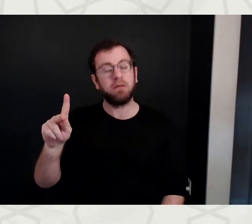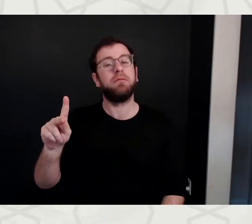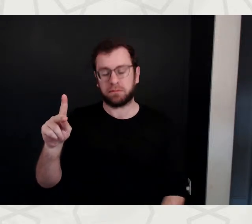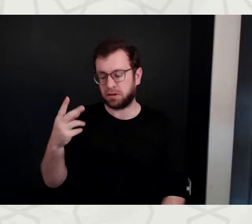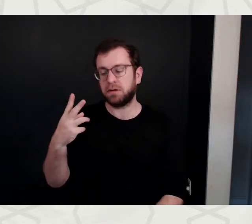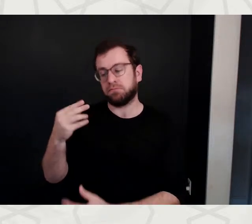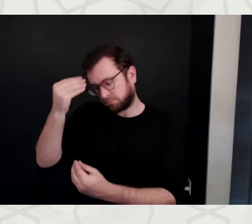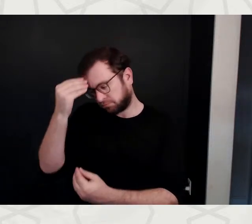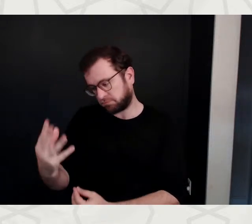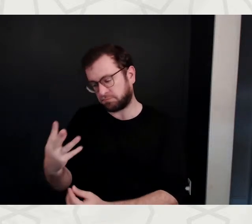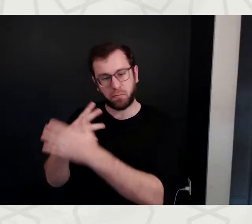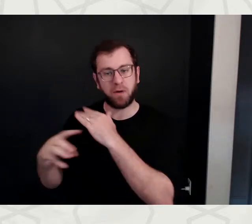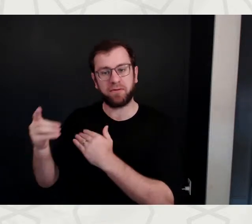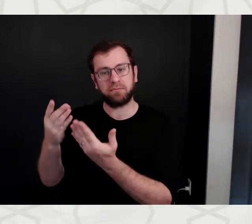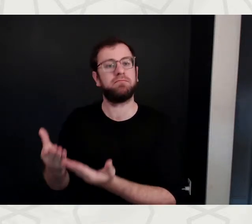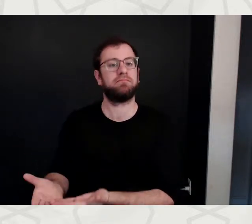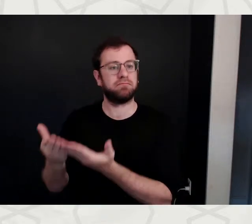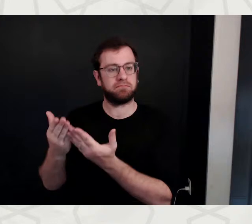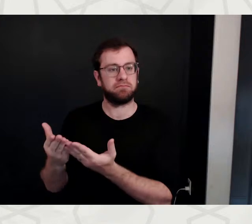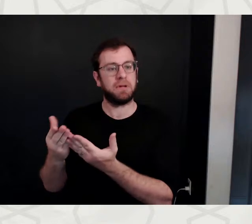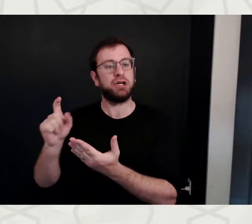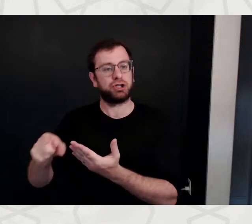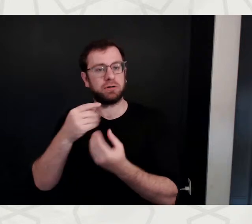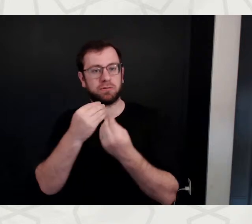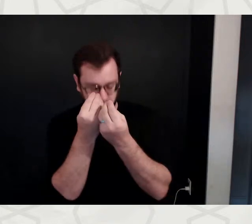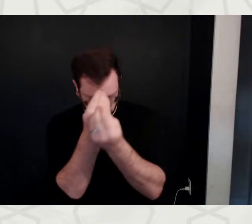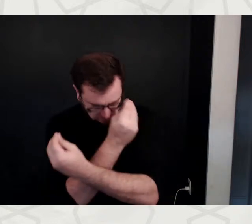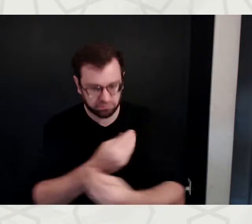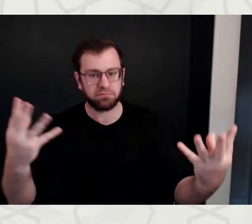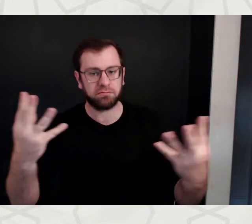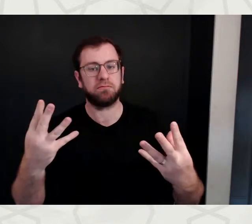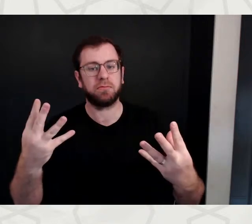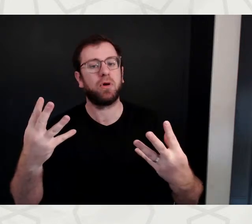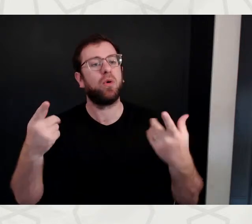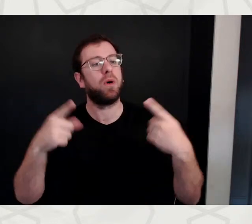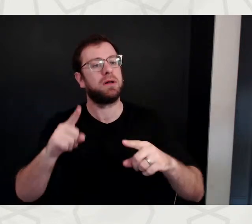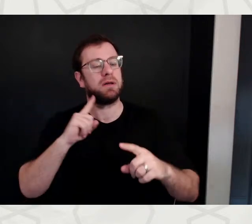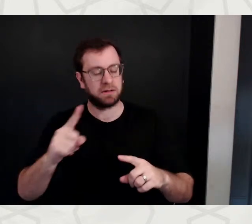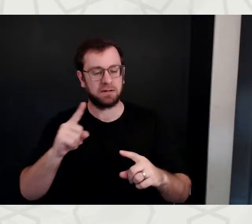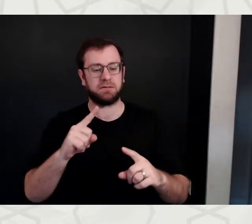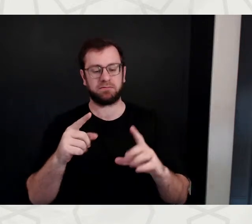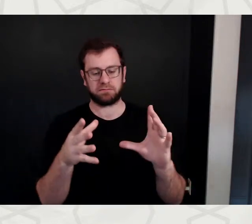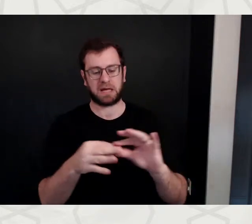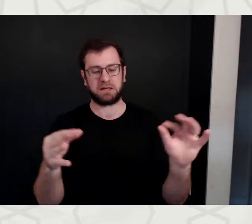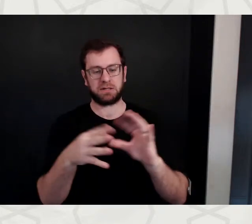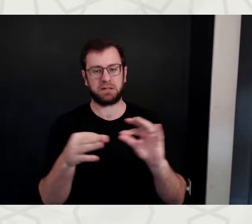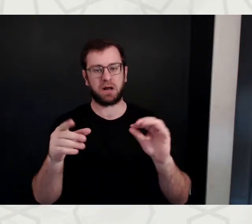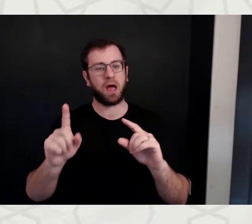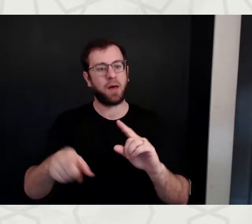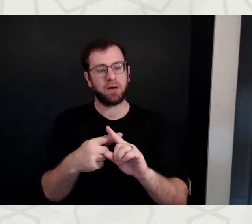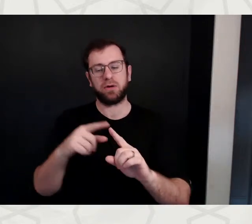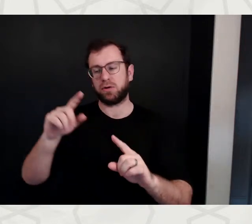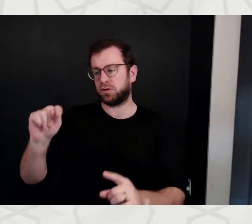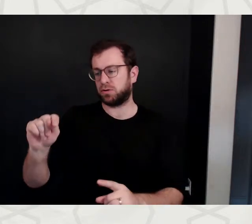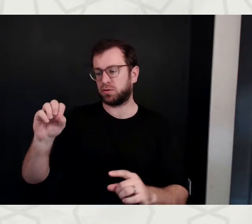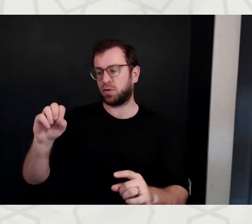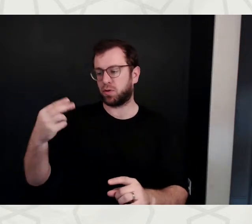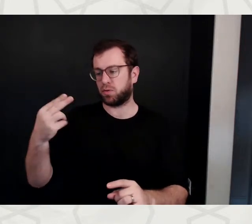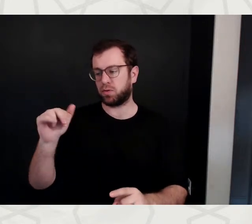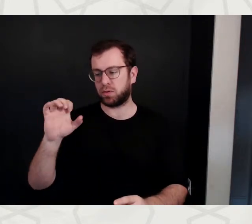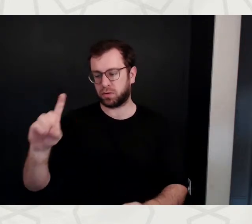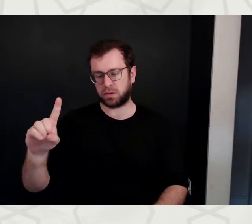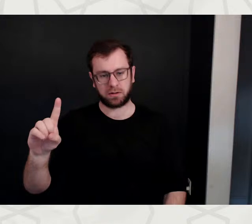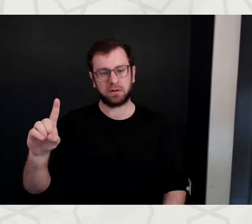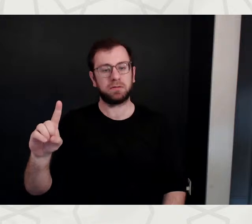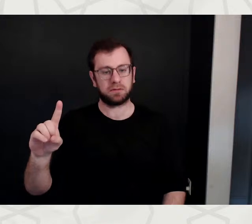should announce to the people as he was coming with the message of Tawheed, and it is found in Surah Al-Isra, verse